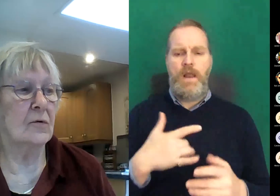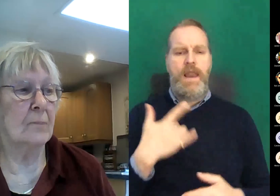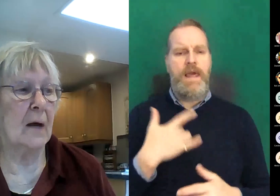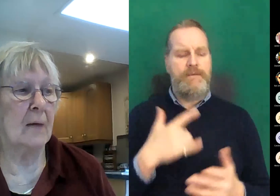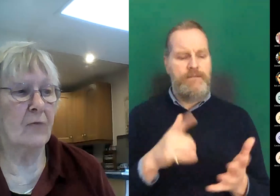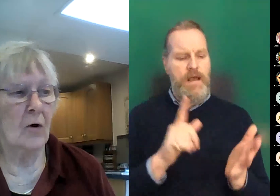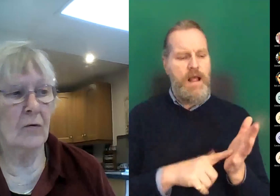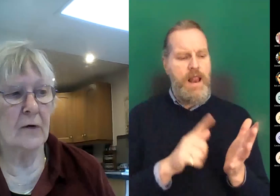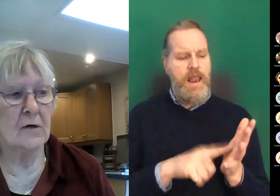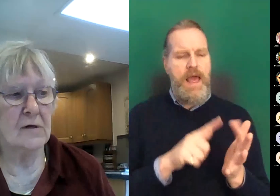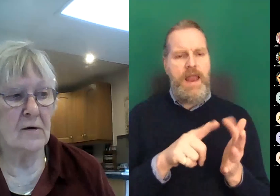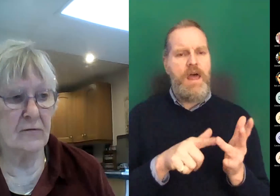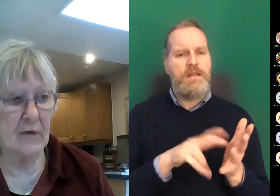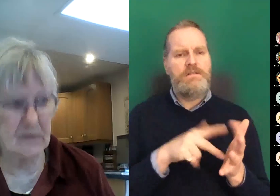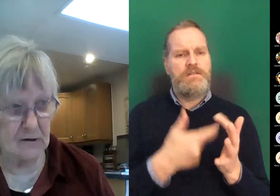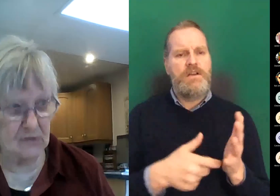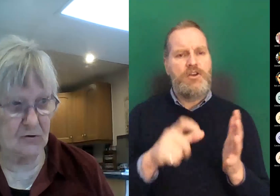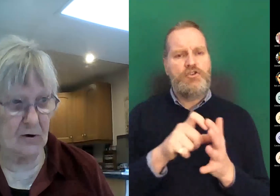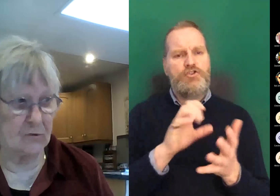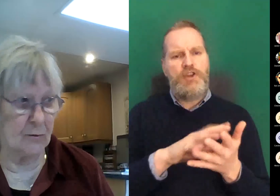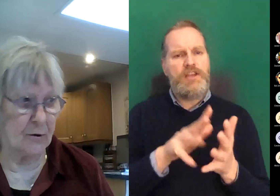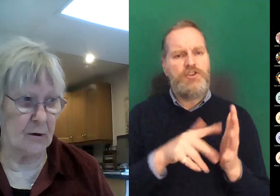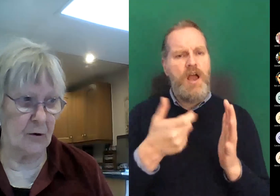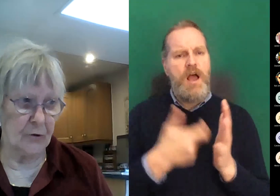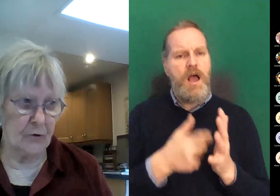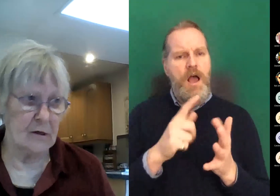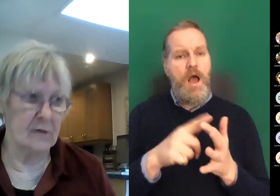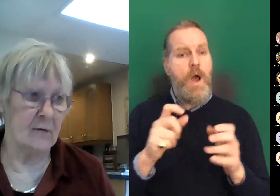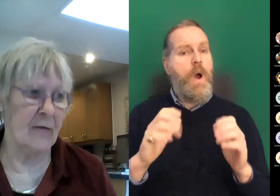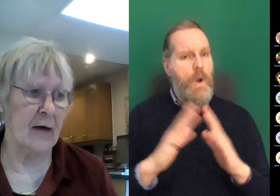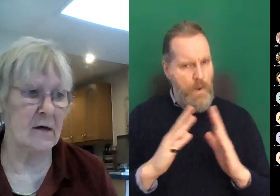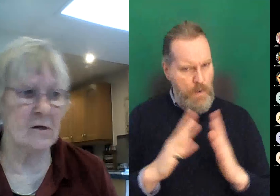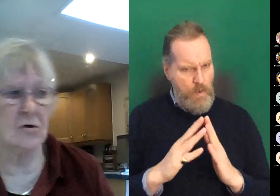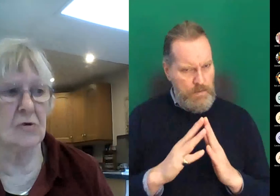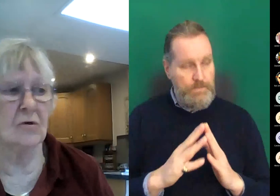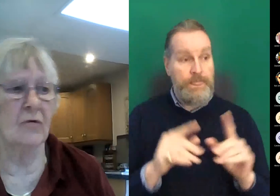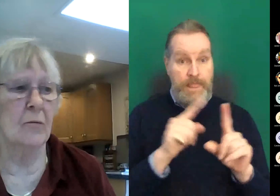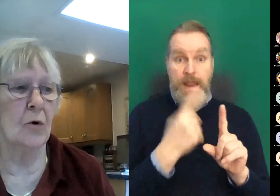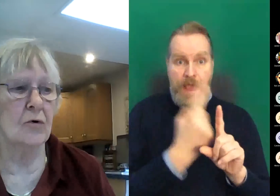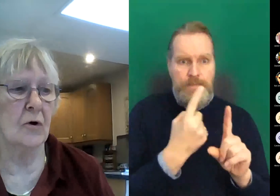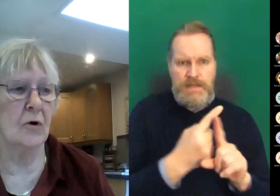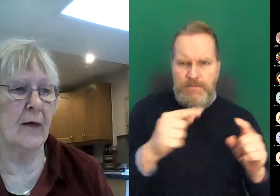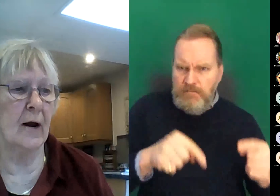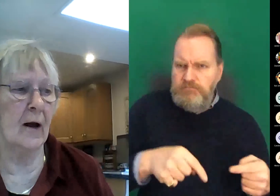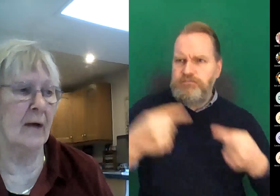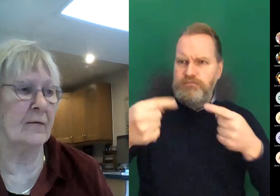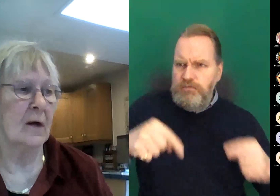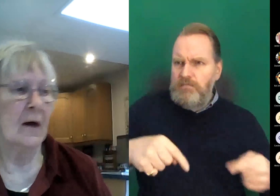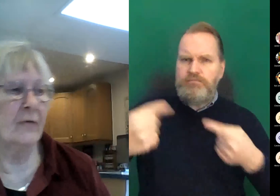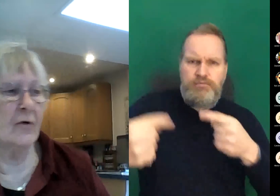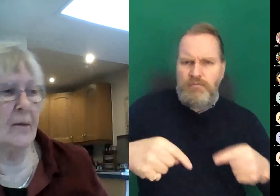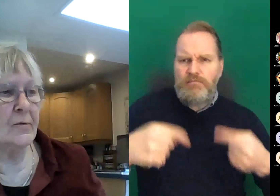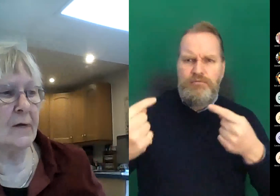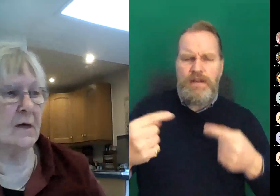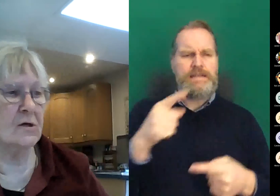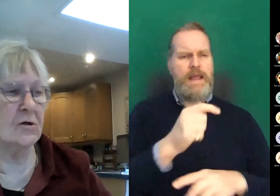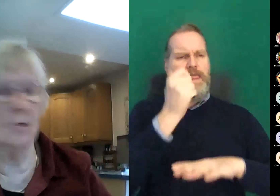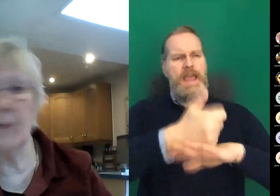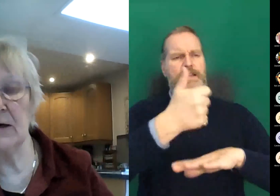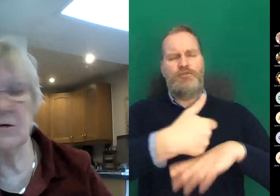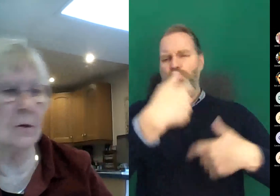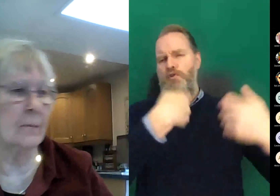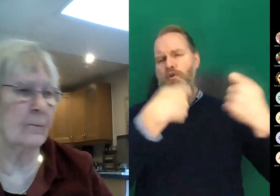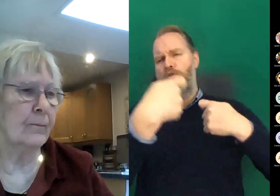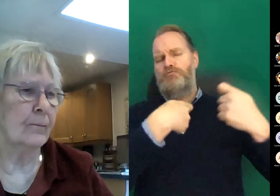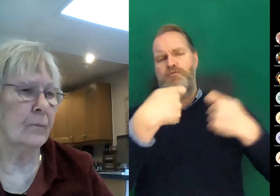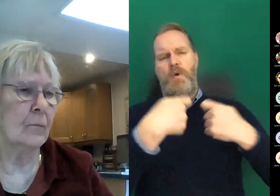And he very soon became involved in a series of resident struggles with the authorities of that institution for more control of their lives and for representation